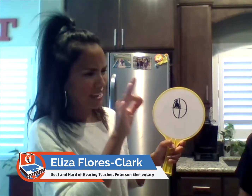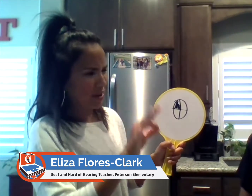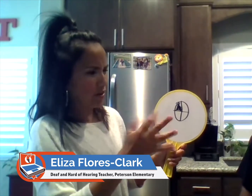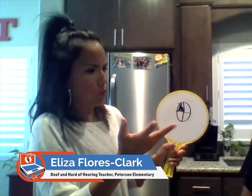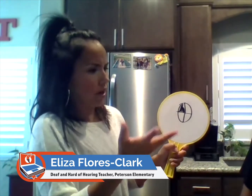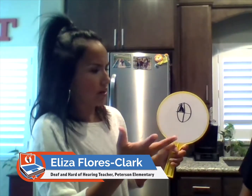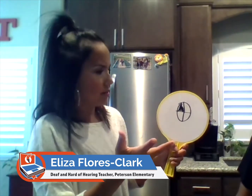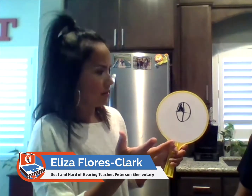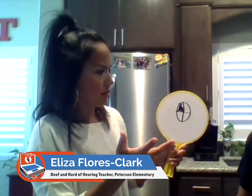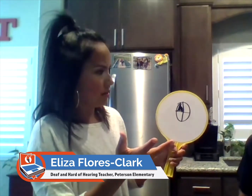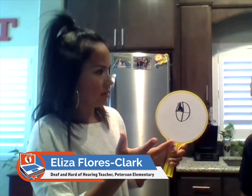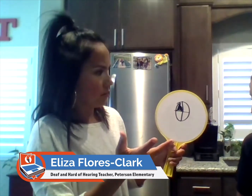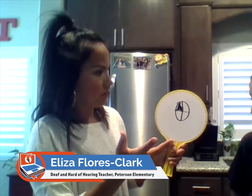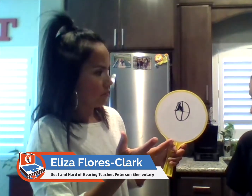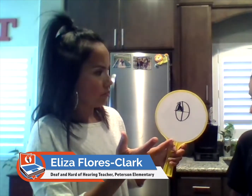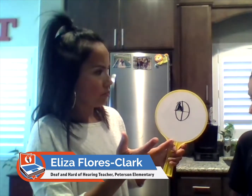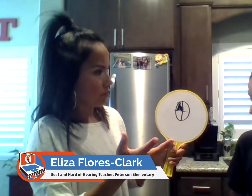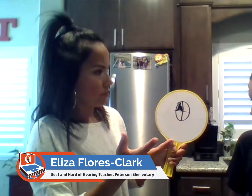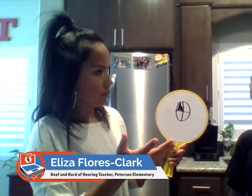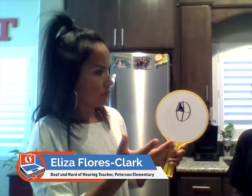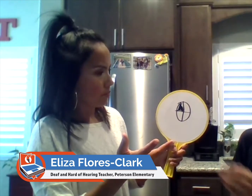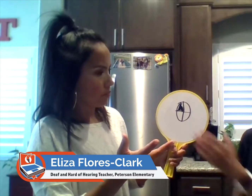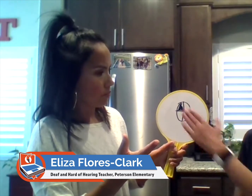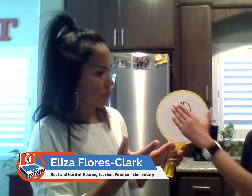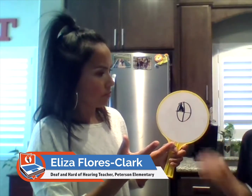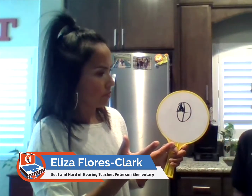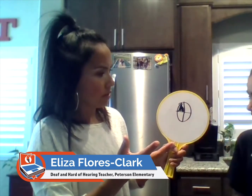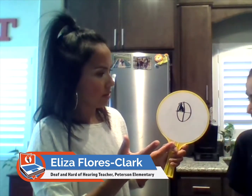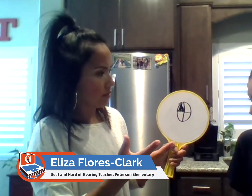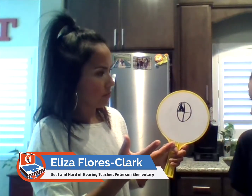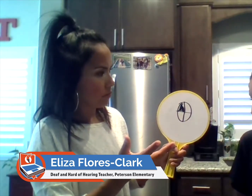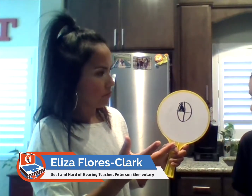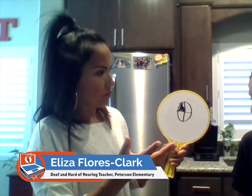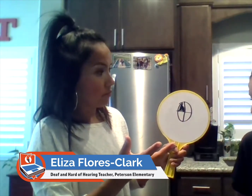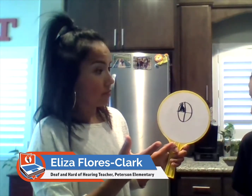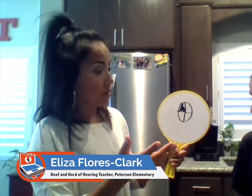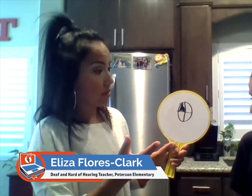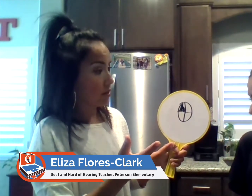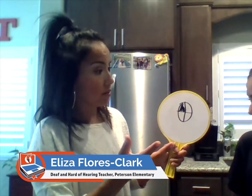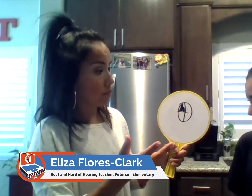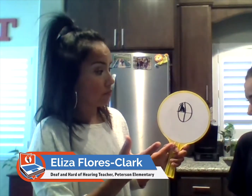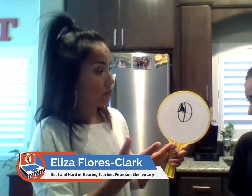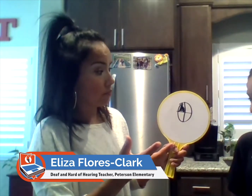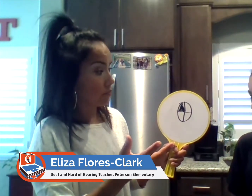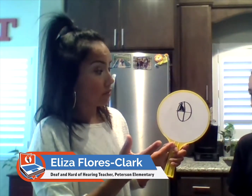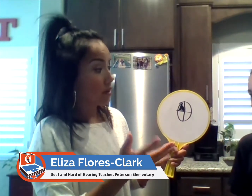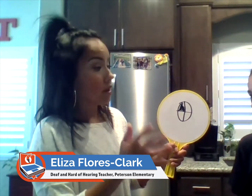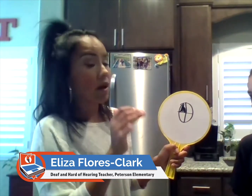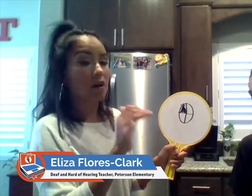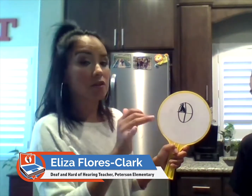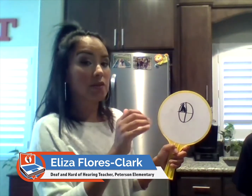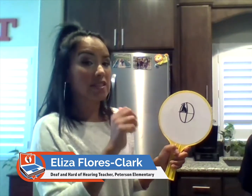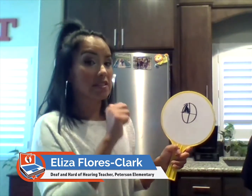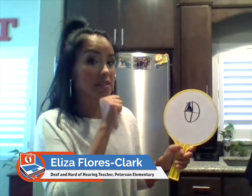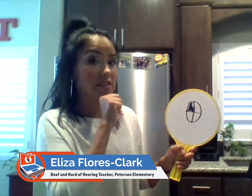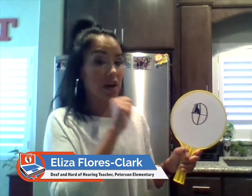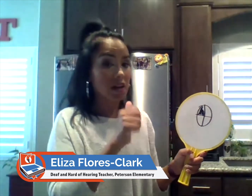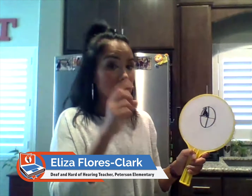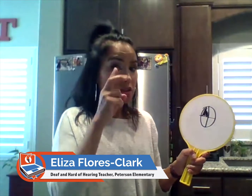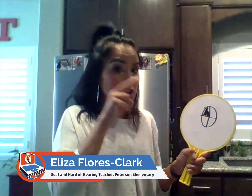counting what? Just like not looking at what's shaded in, counting all the spaces. Oh, so he says not looking